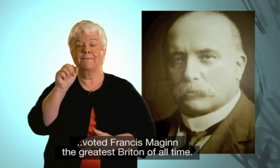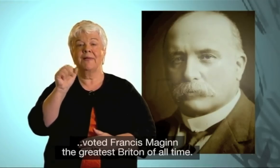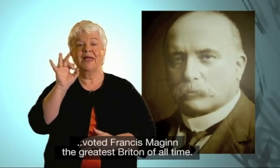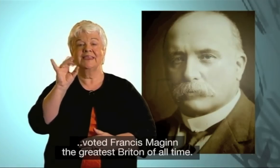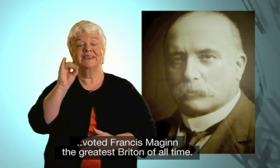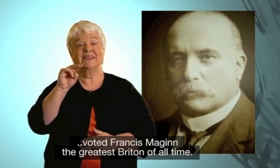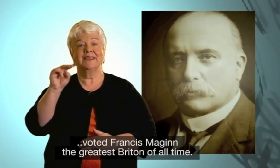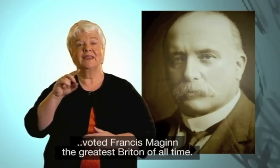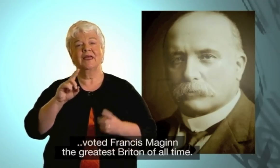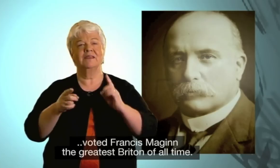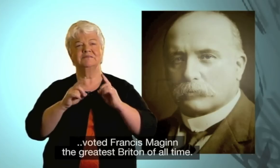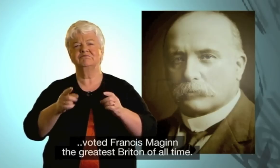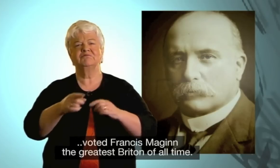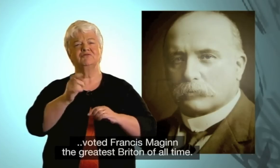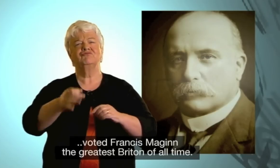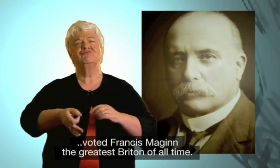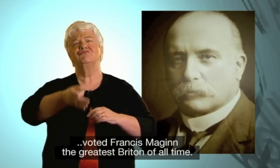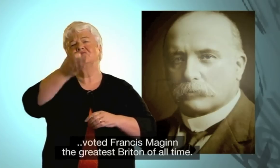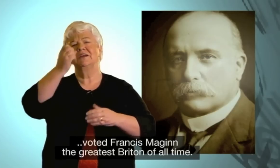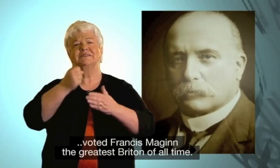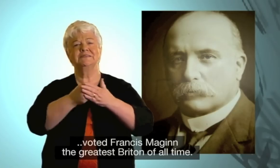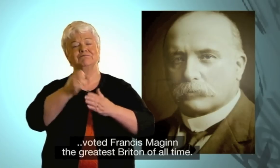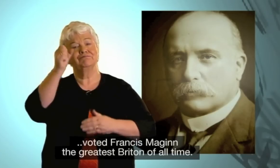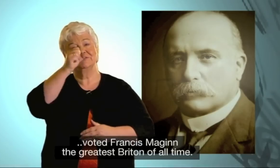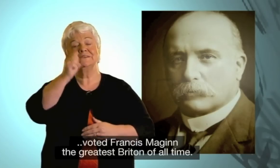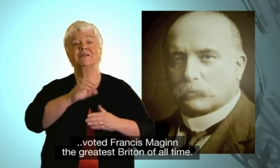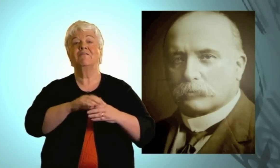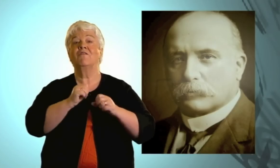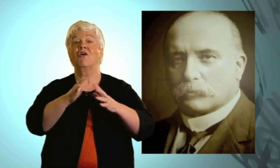McGinn the greatest Briton of all time.